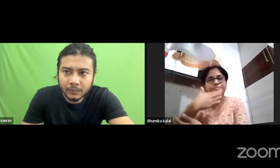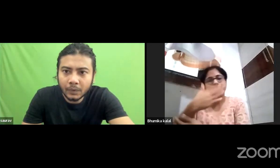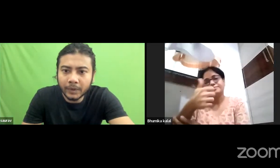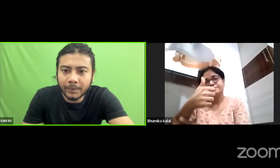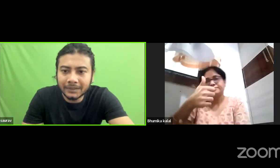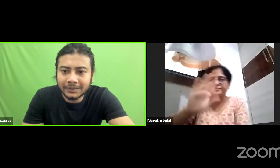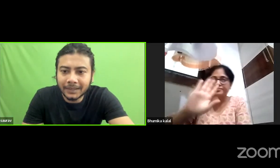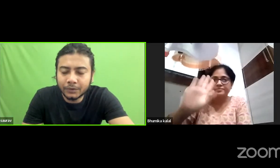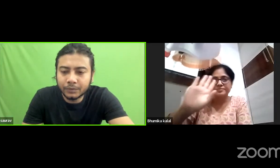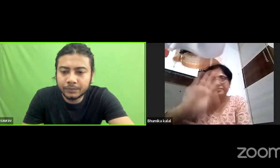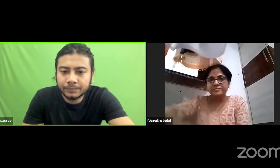Okay, Mataji, thank you.